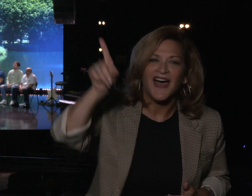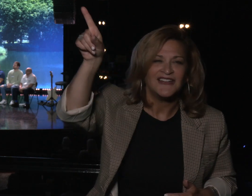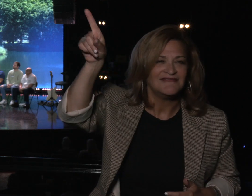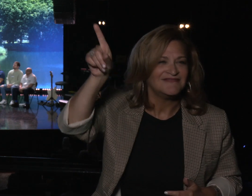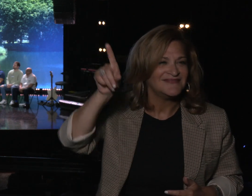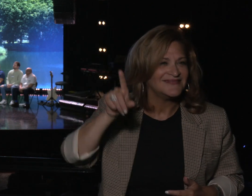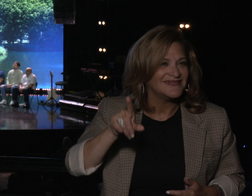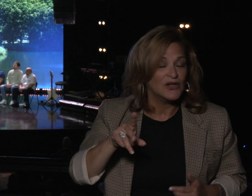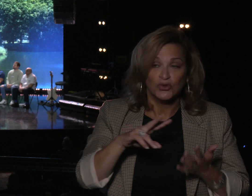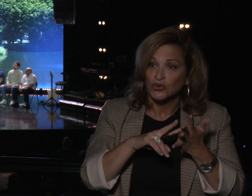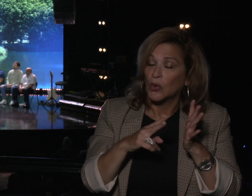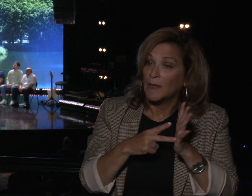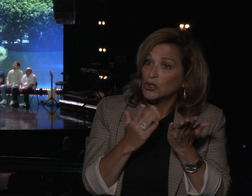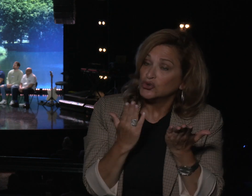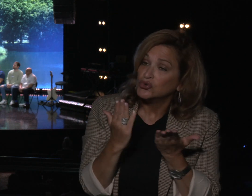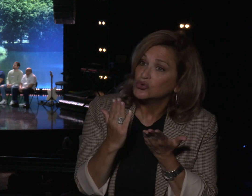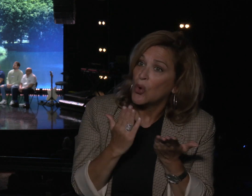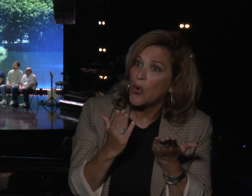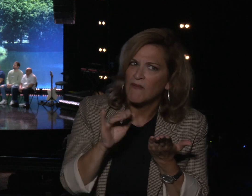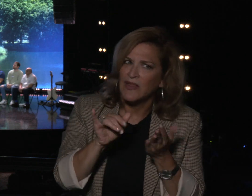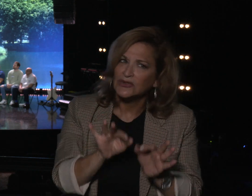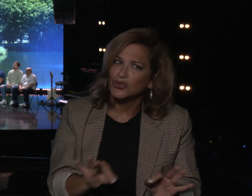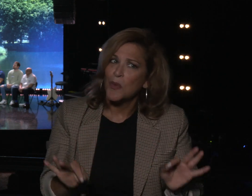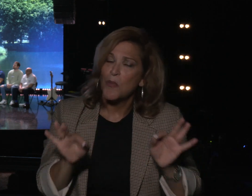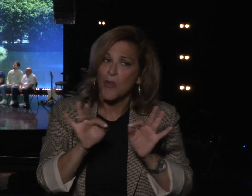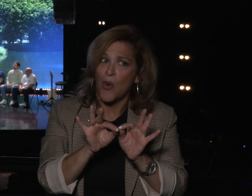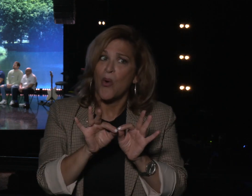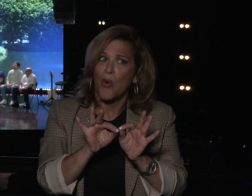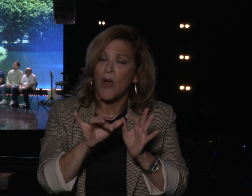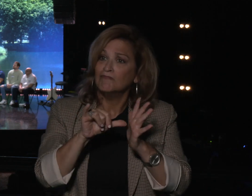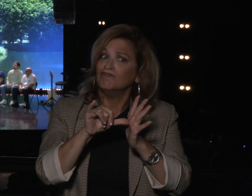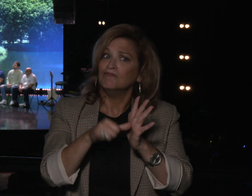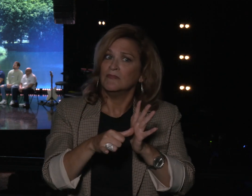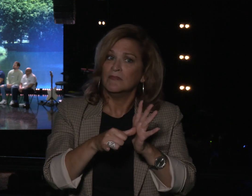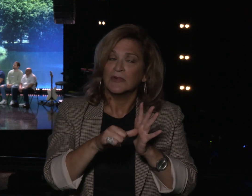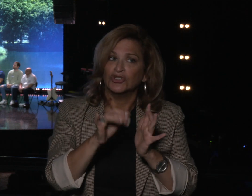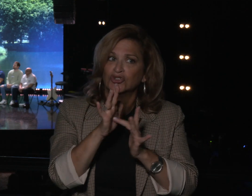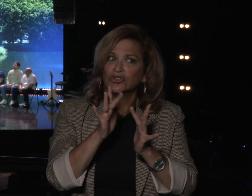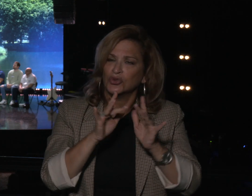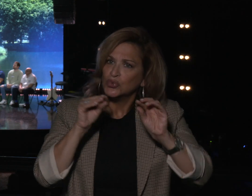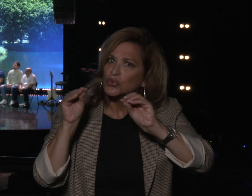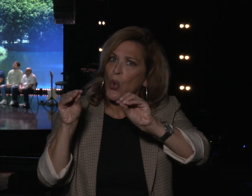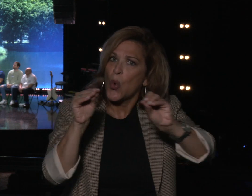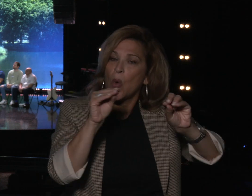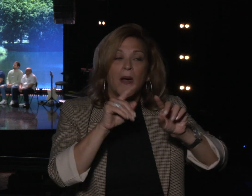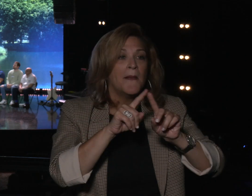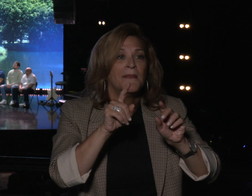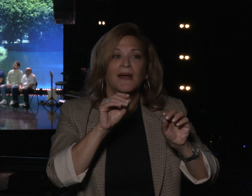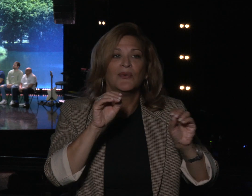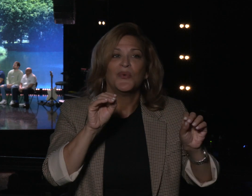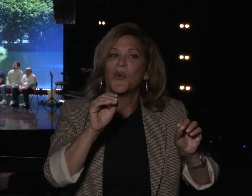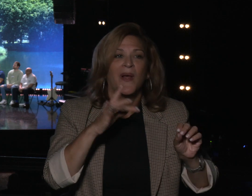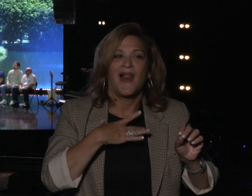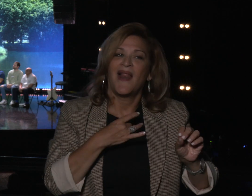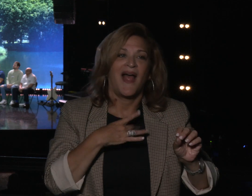the main things that Jesus taught. It's funny that we have so many leadership conferences, but we don't have serving conferences. We don't have